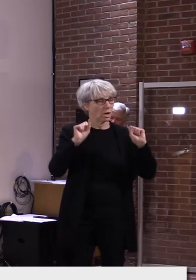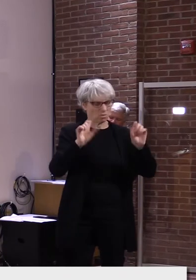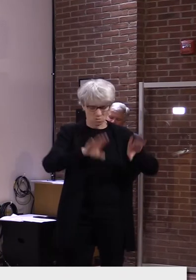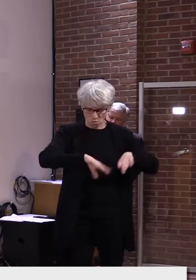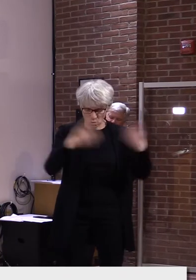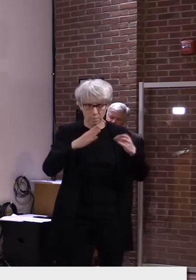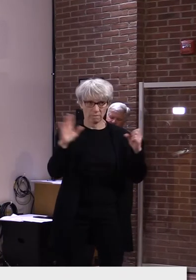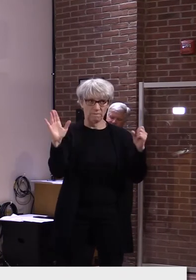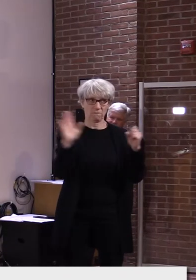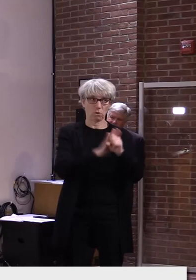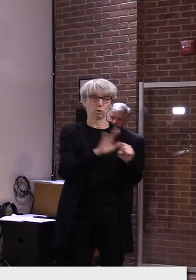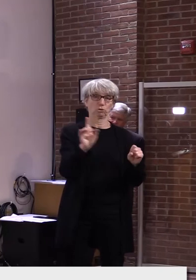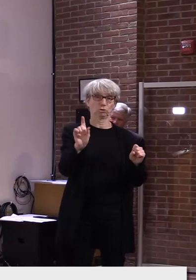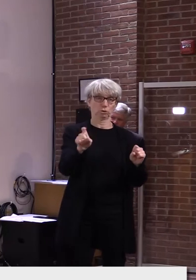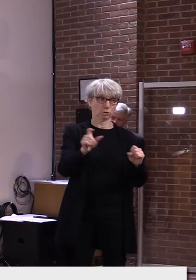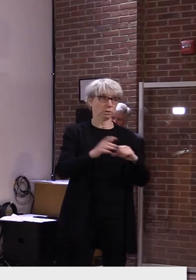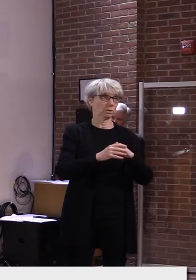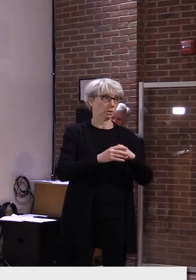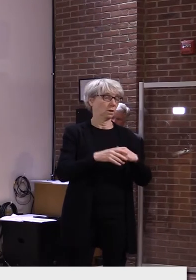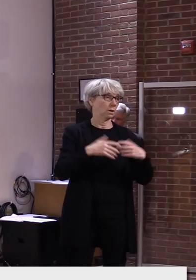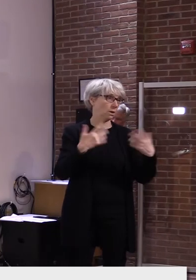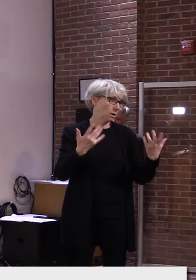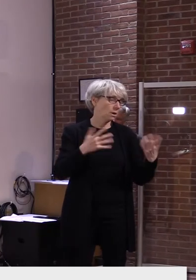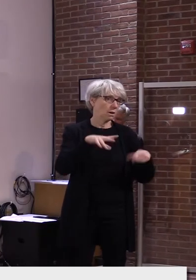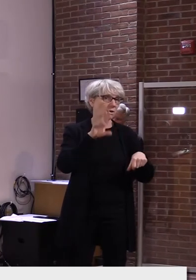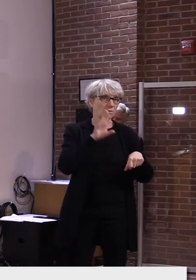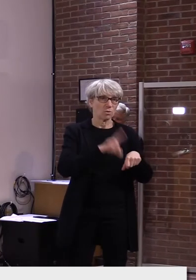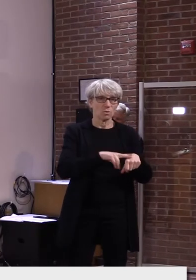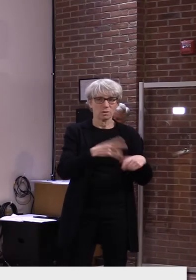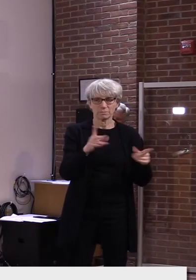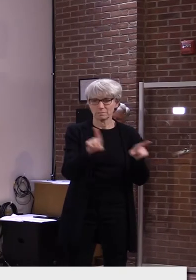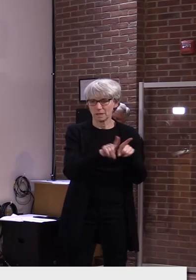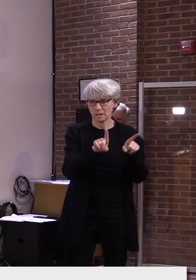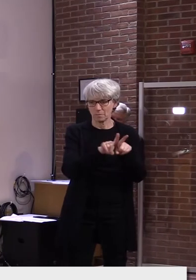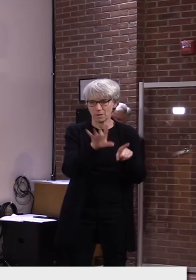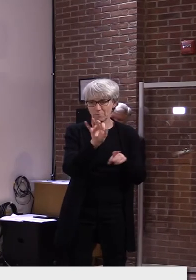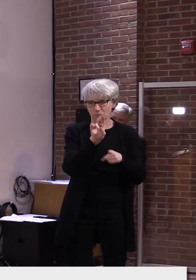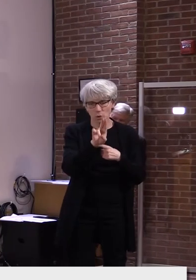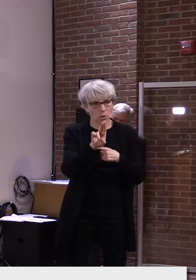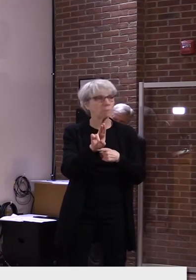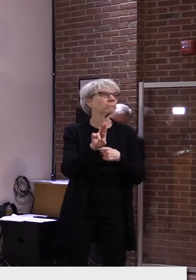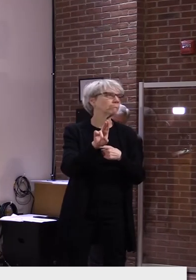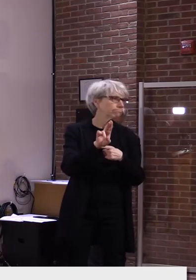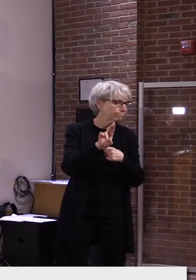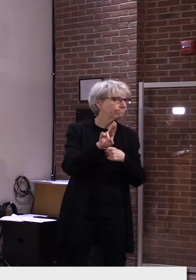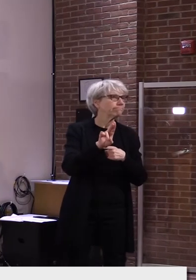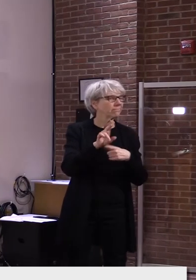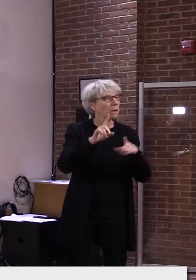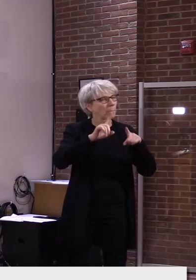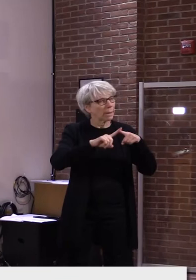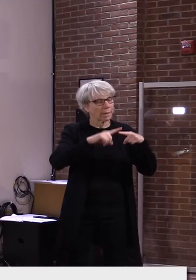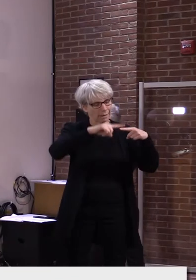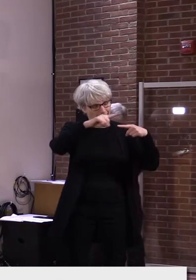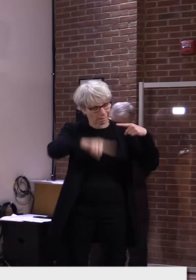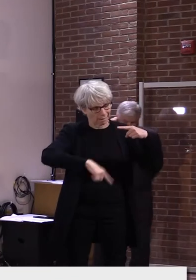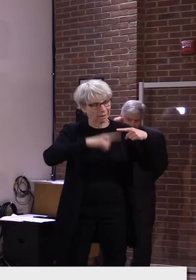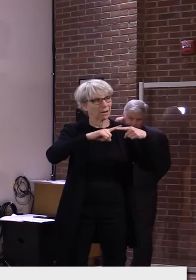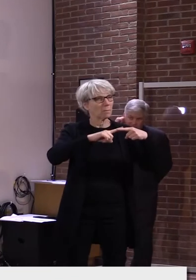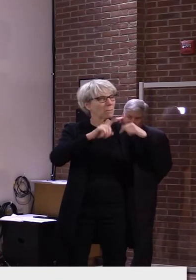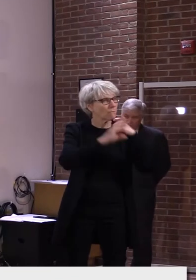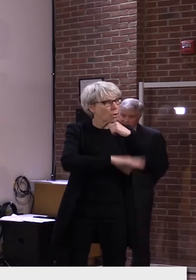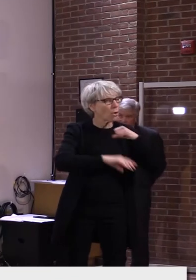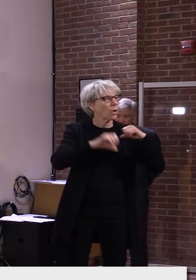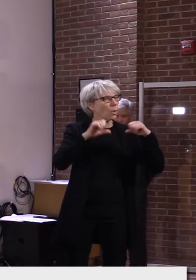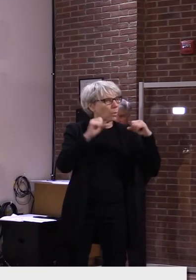going to be some, I believe, with any like the flu season, we do see times of the year when that escalates,